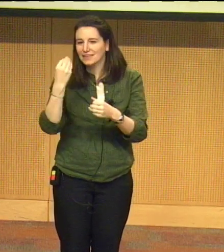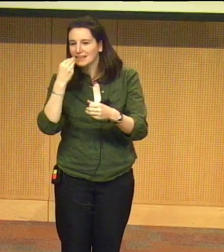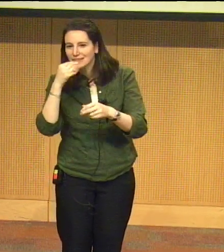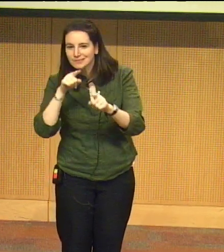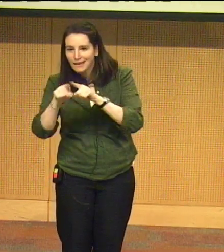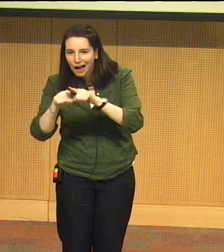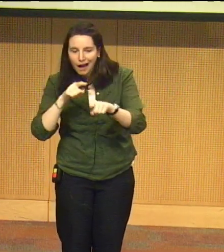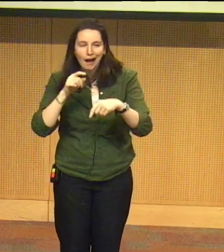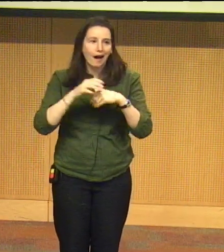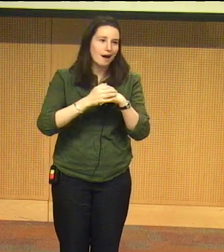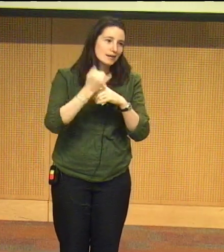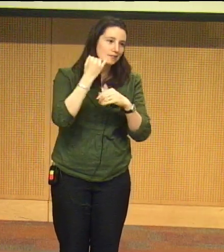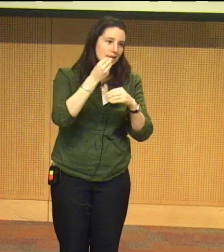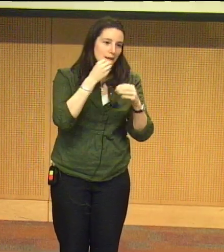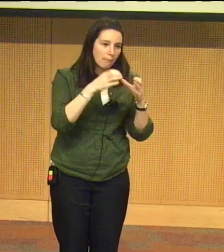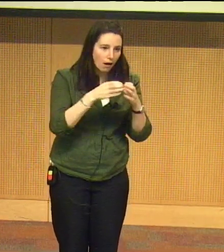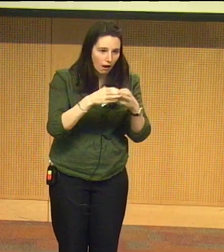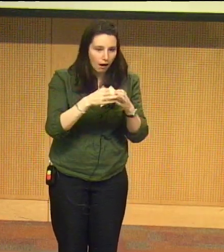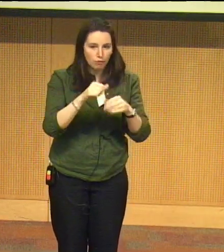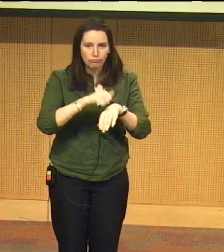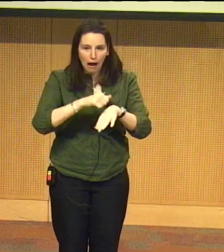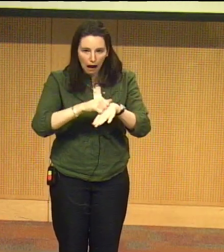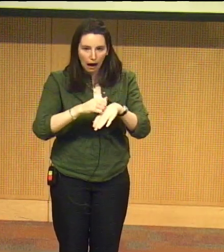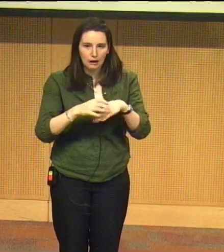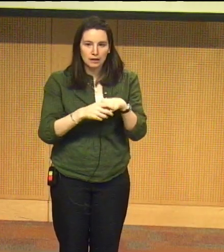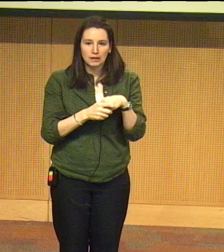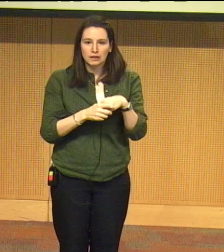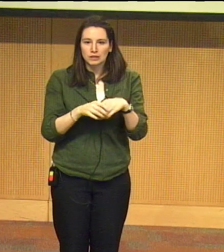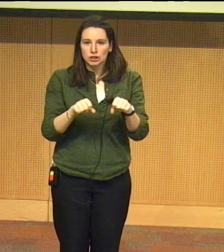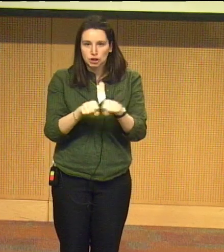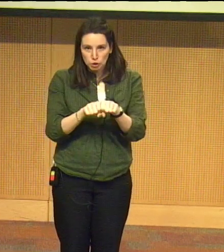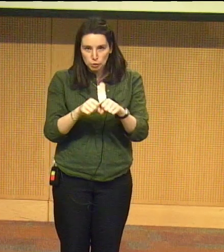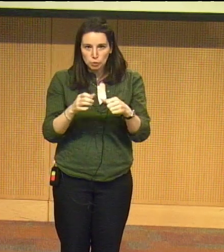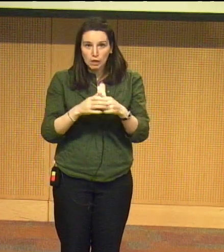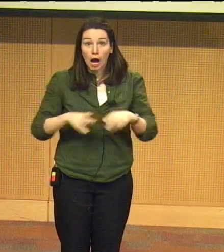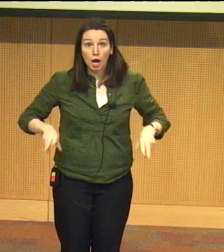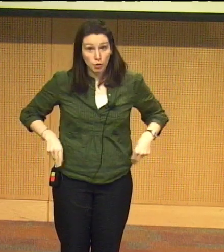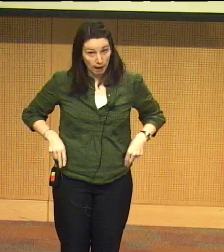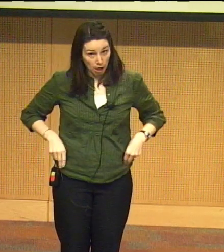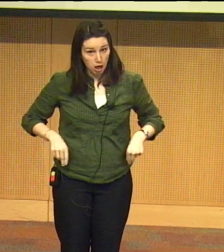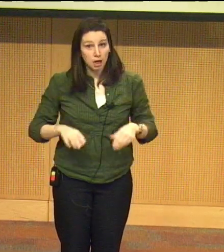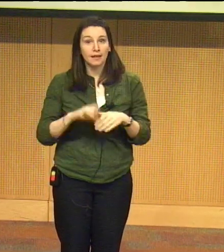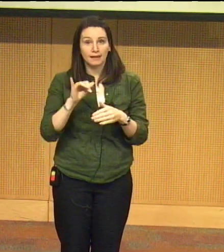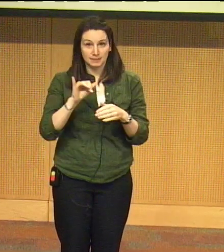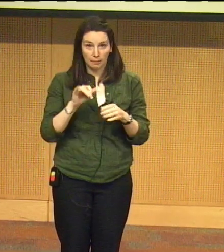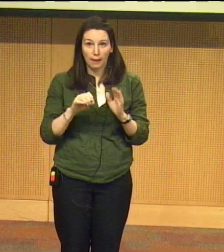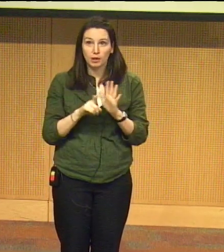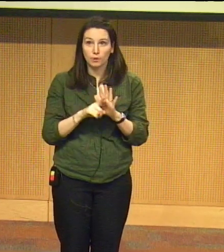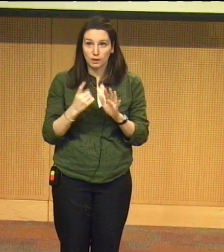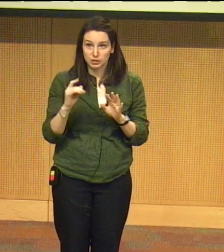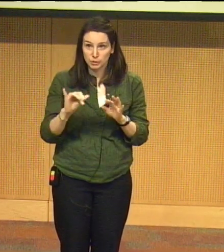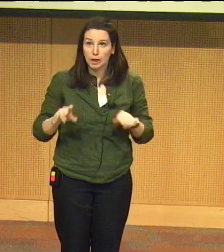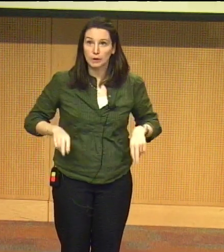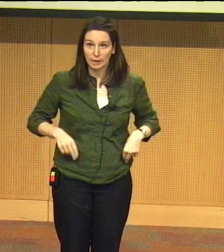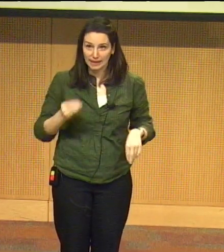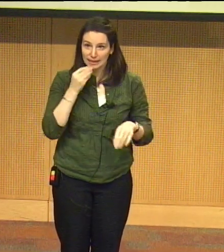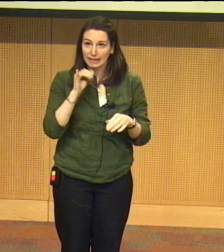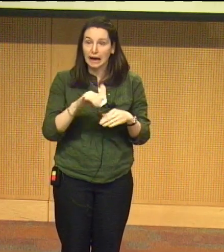eat a sock, if they eat a ball, raw, shoes, underwear, that's a popular one too, underwear, they eat that.